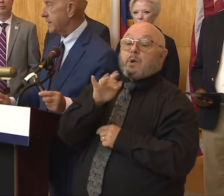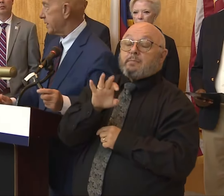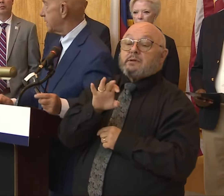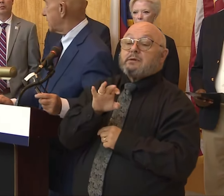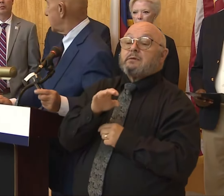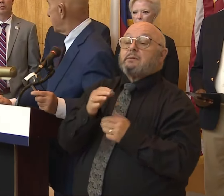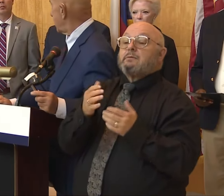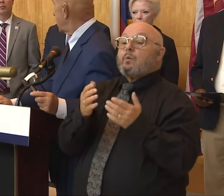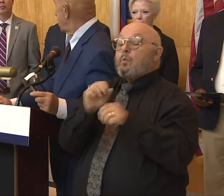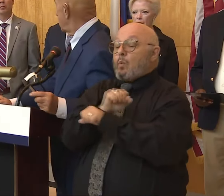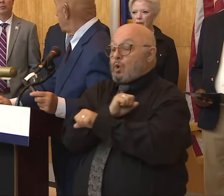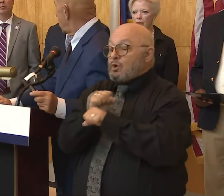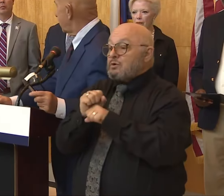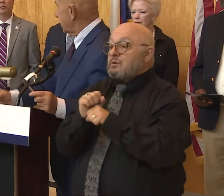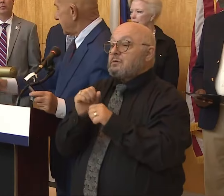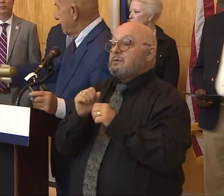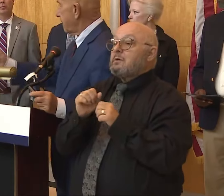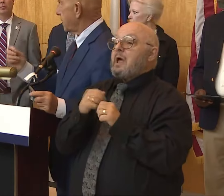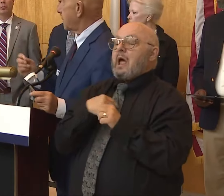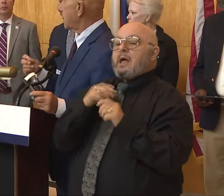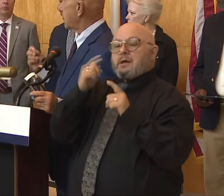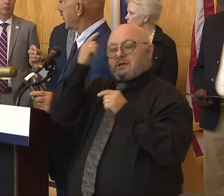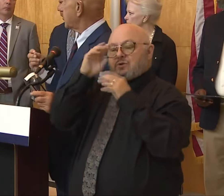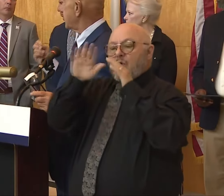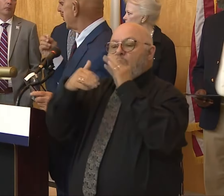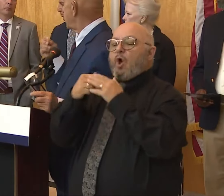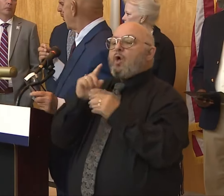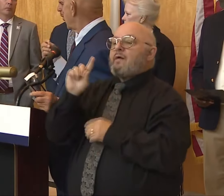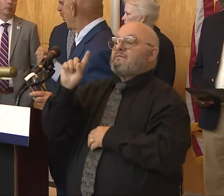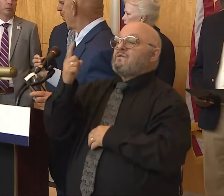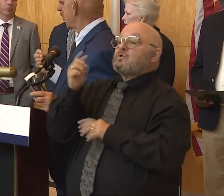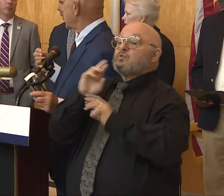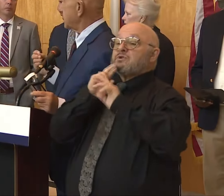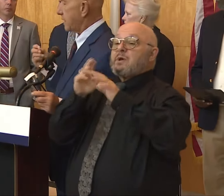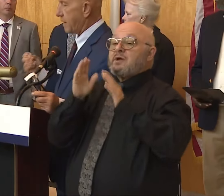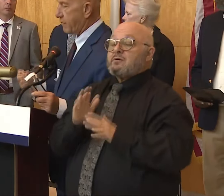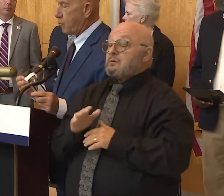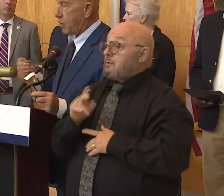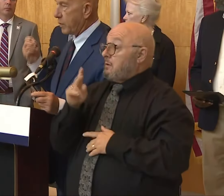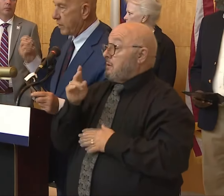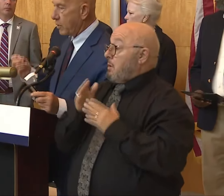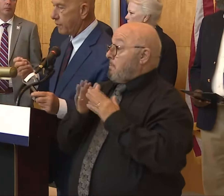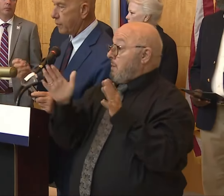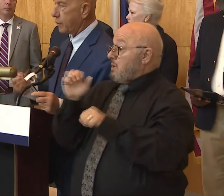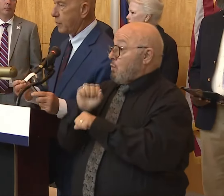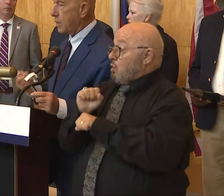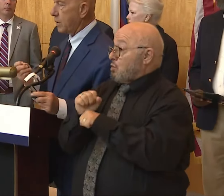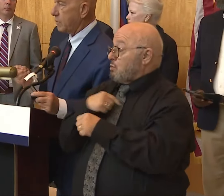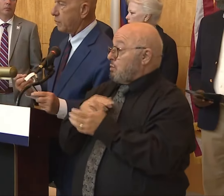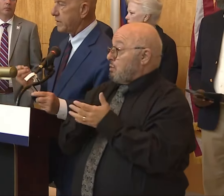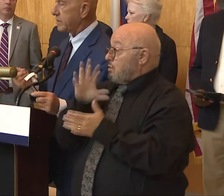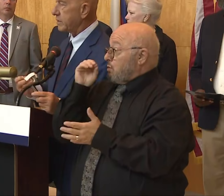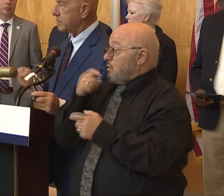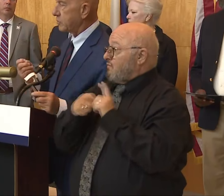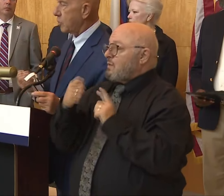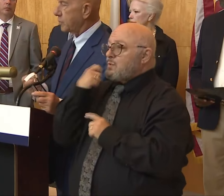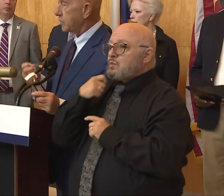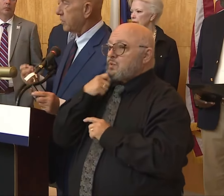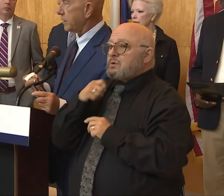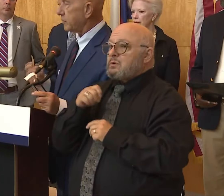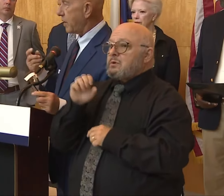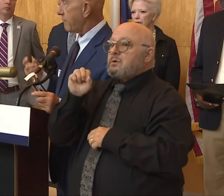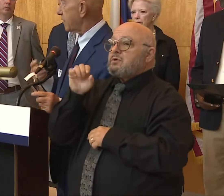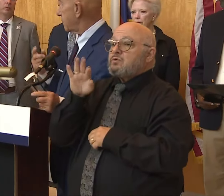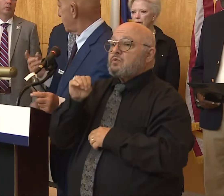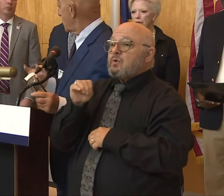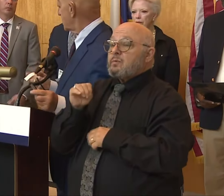that said, Randy, do you have any announcement that public works needs to have? What we learned from recent storms,